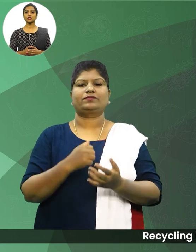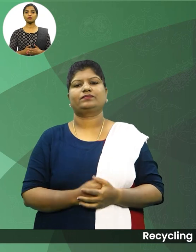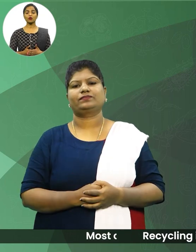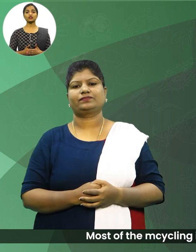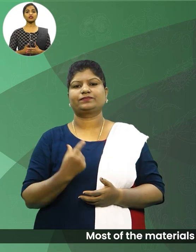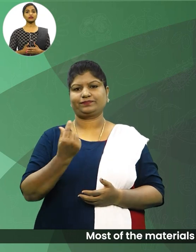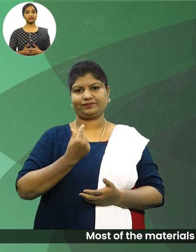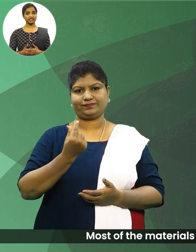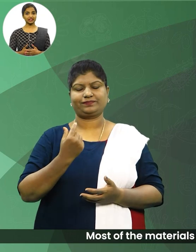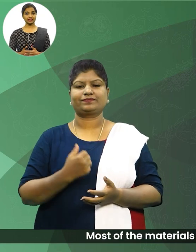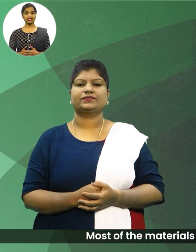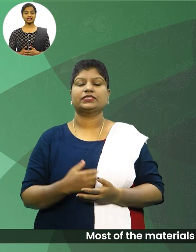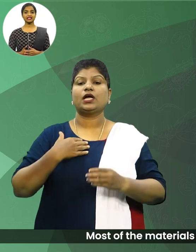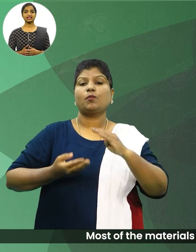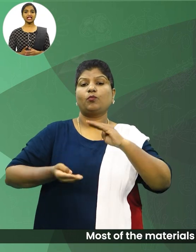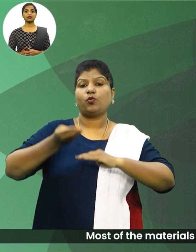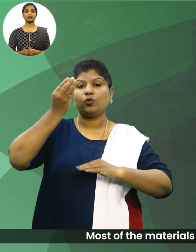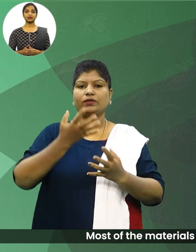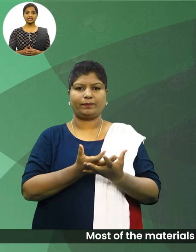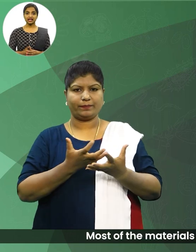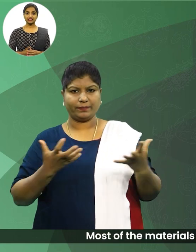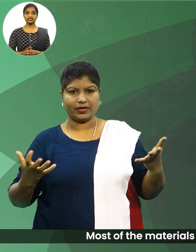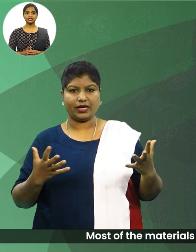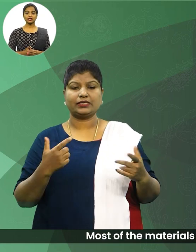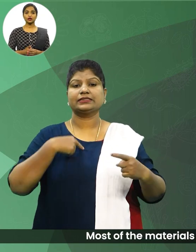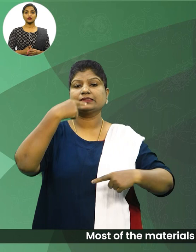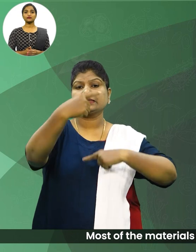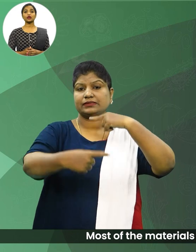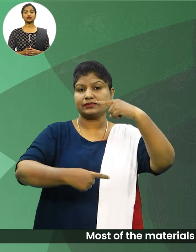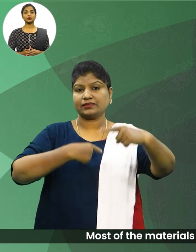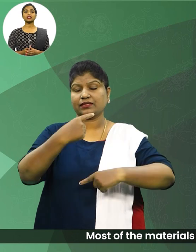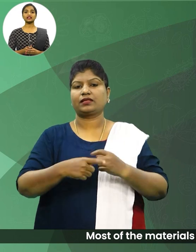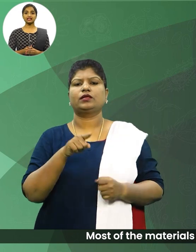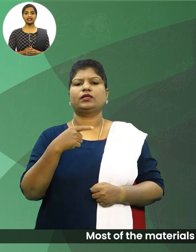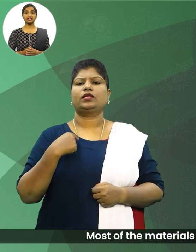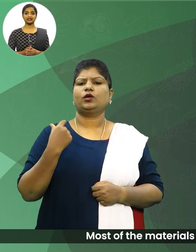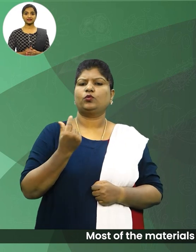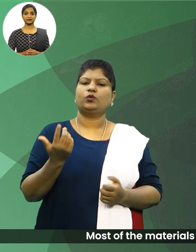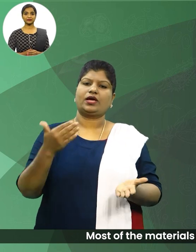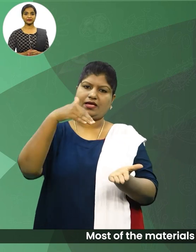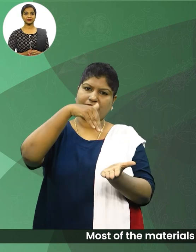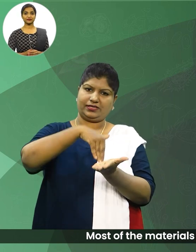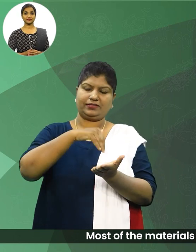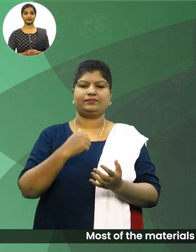Most of the materials can be recycled for using again.